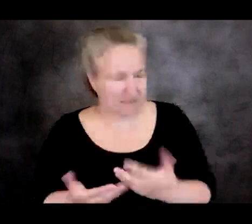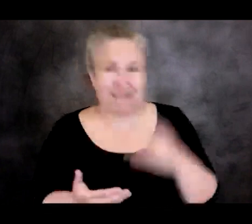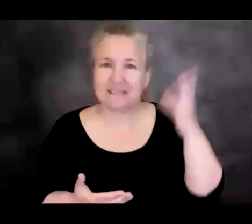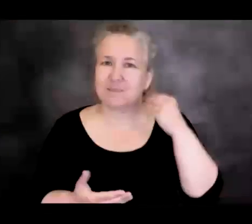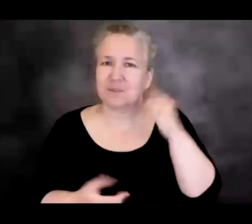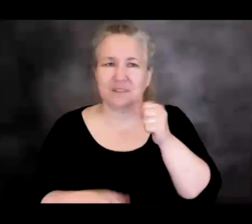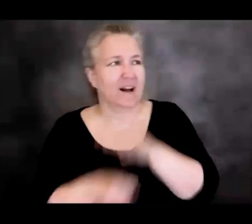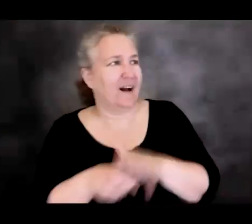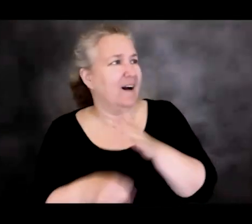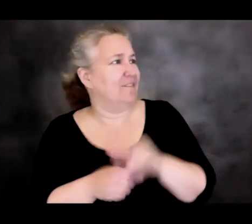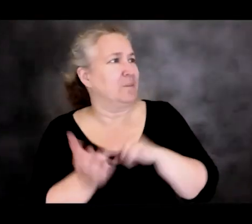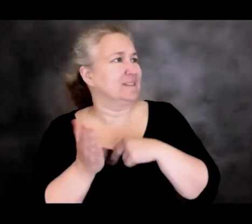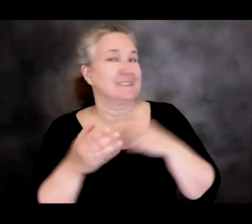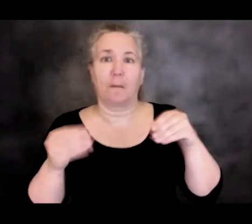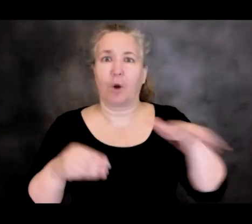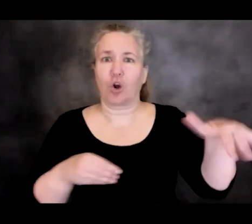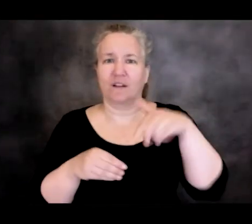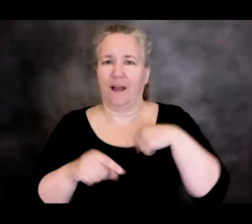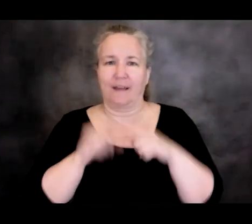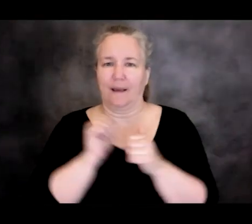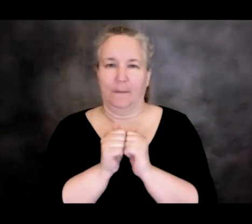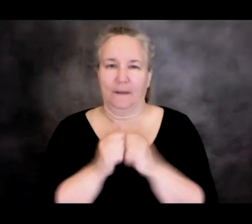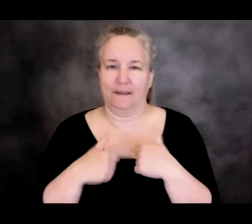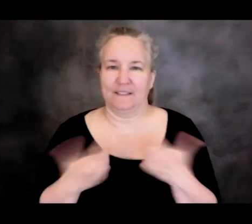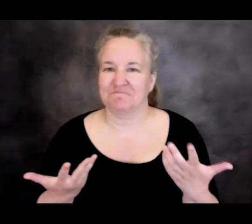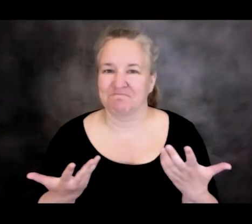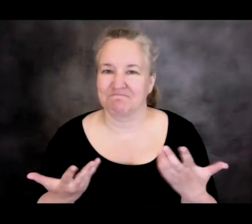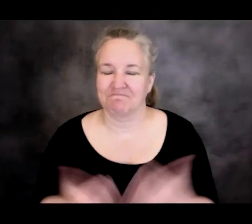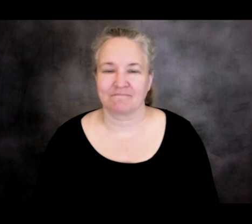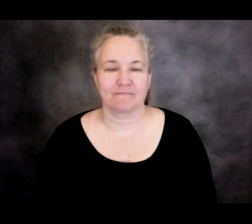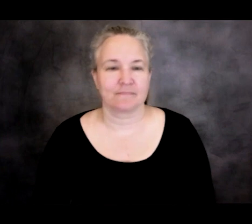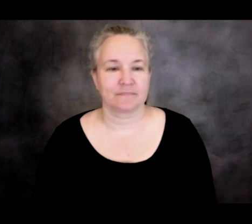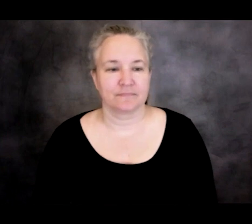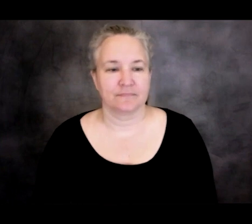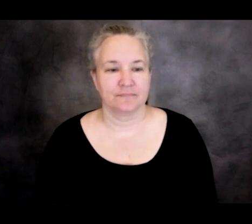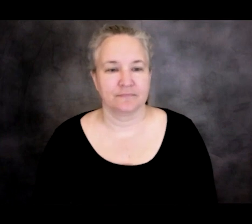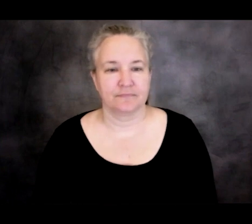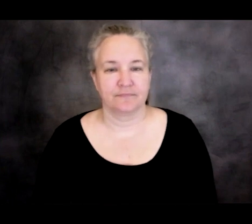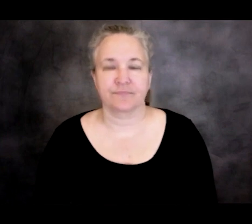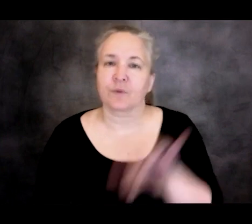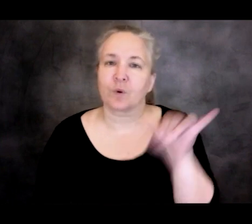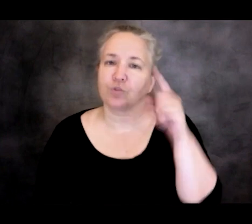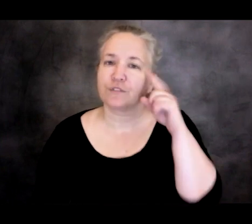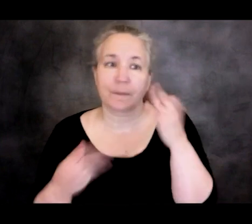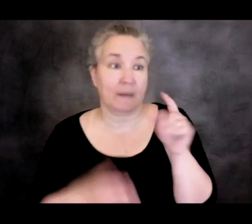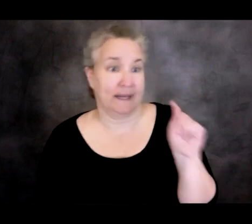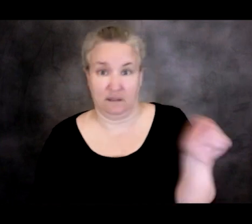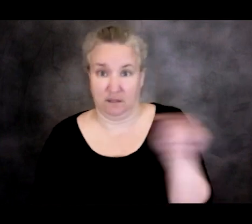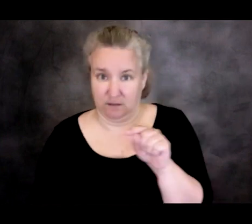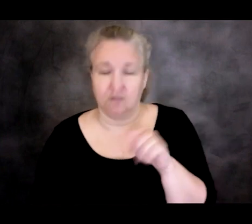not be competitive on a job market. For many of them, while